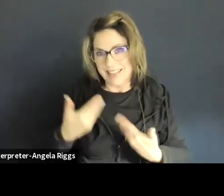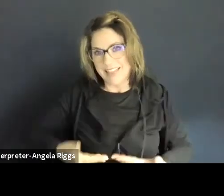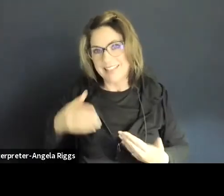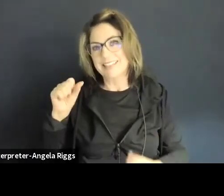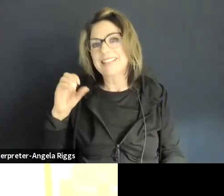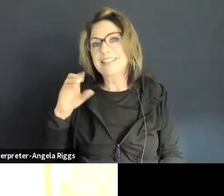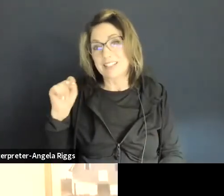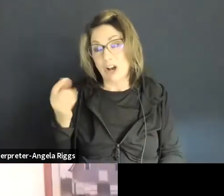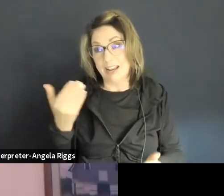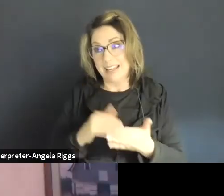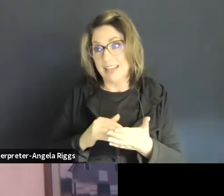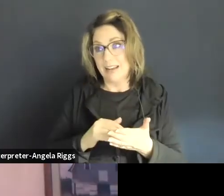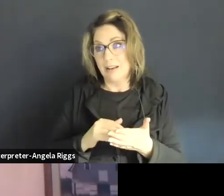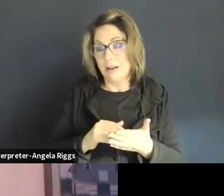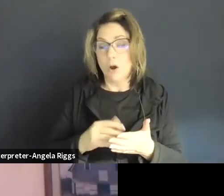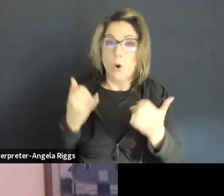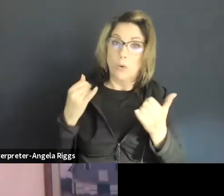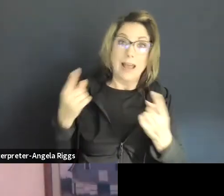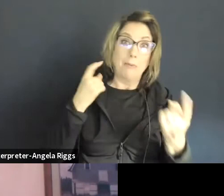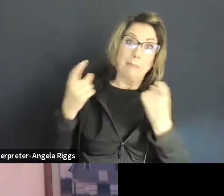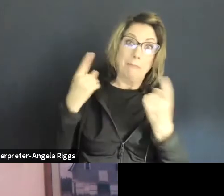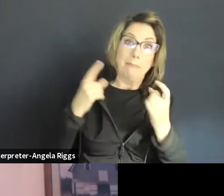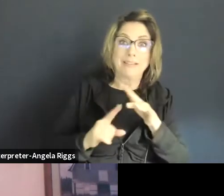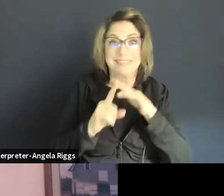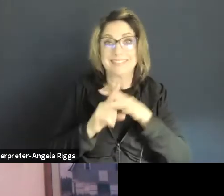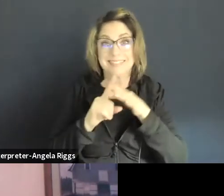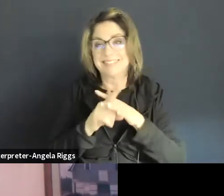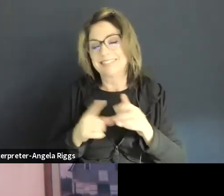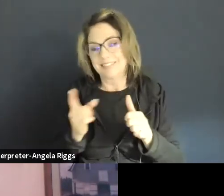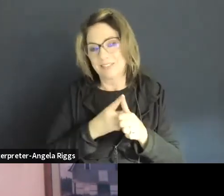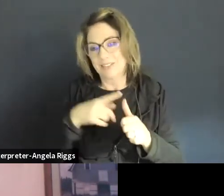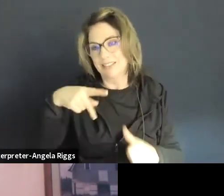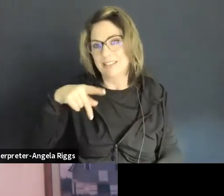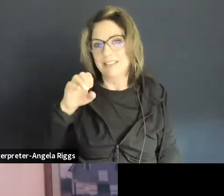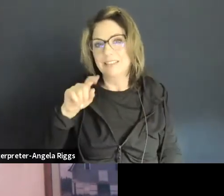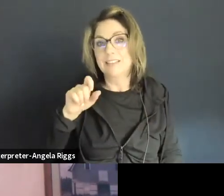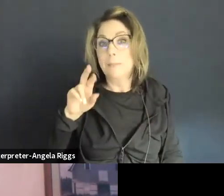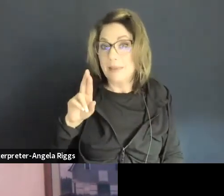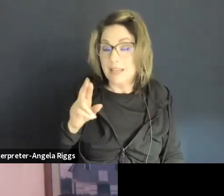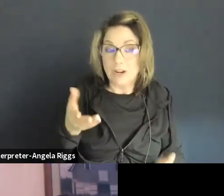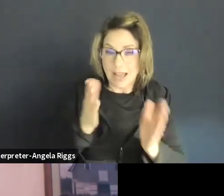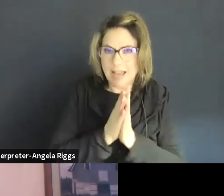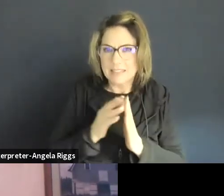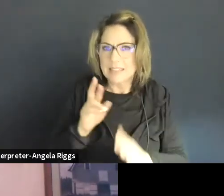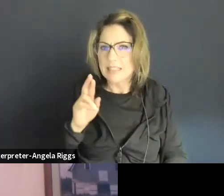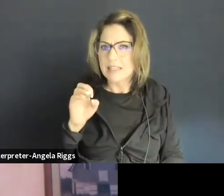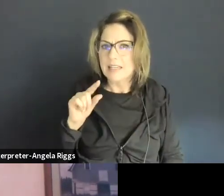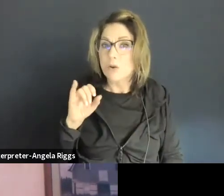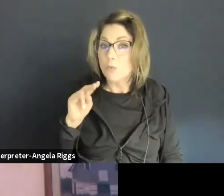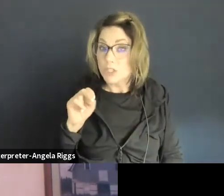again. And now a whole bunch of questions just popped up here. Okay, first off, Peter Pike asks, and Regina, this was during your